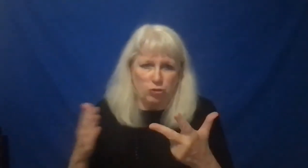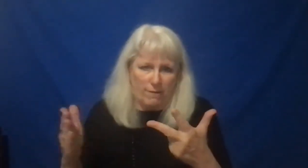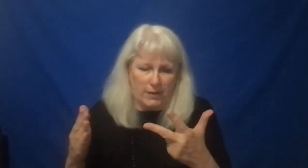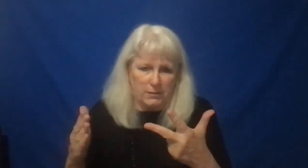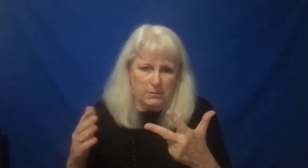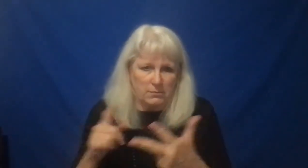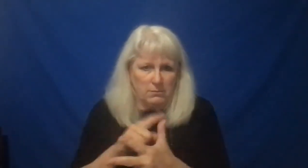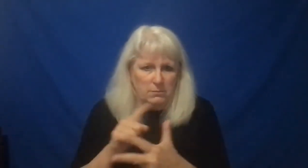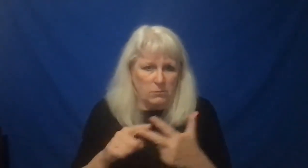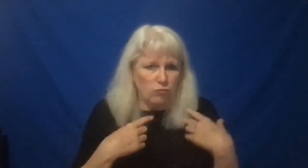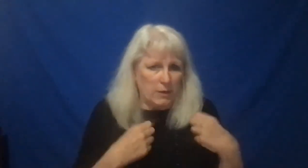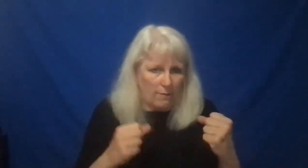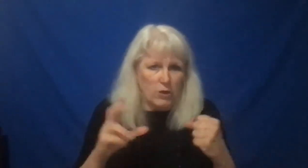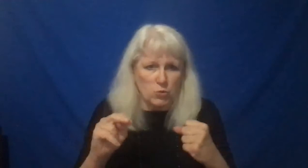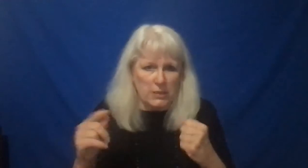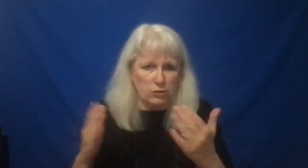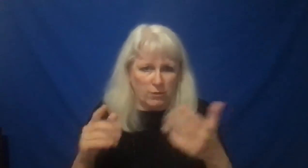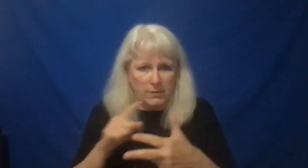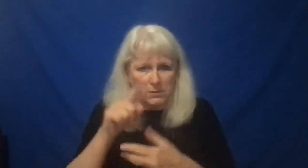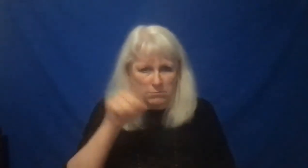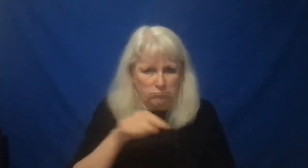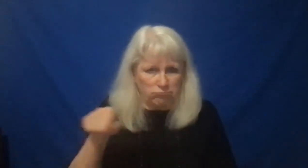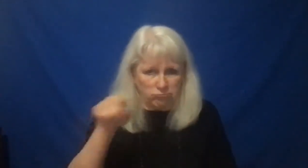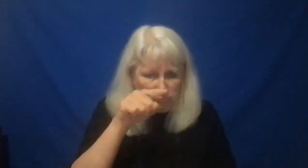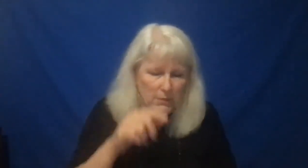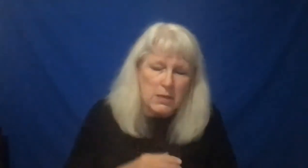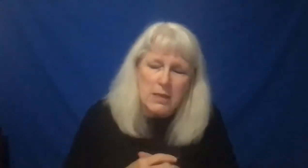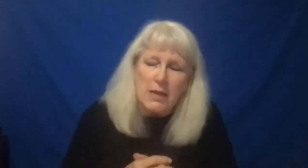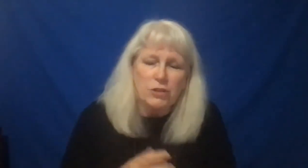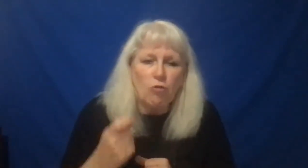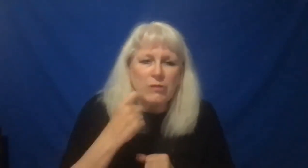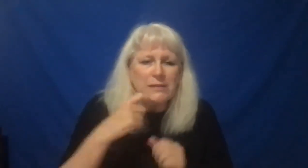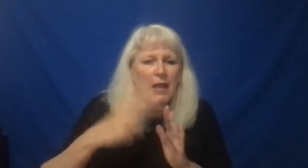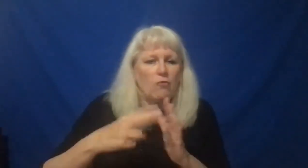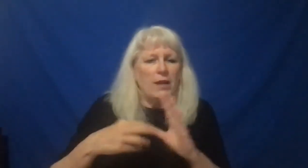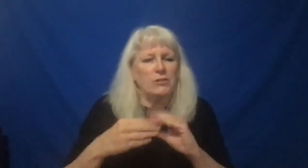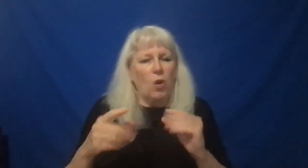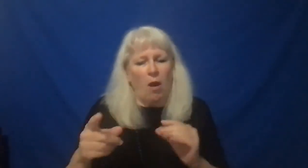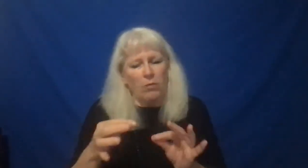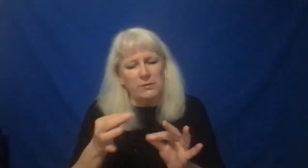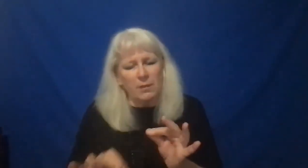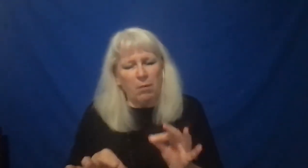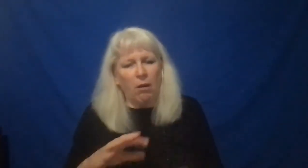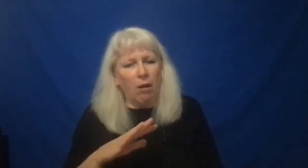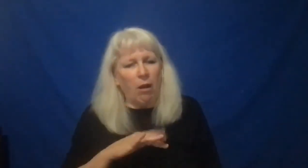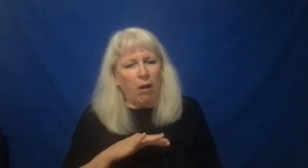story that I thought was kind of simple to talk about really